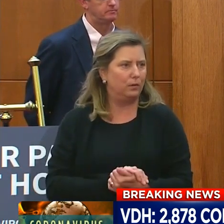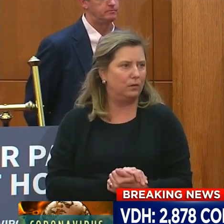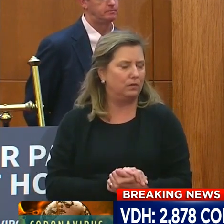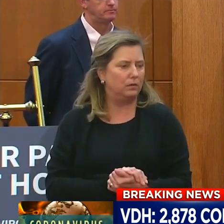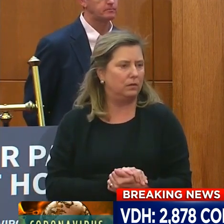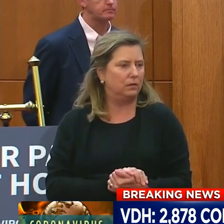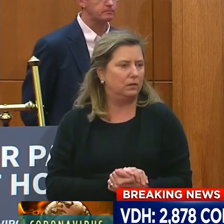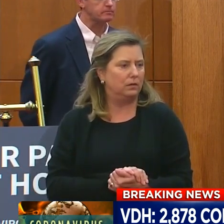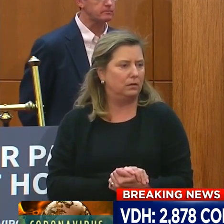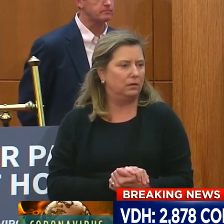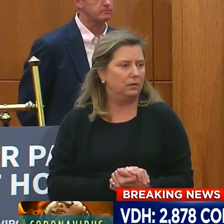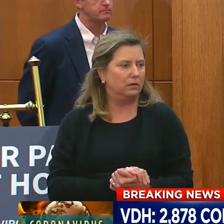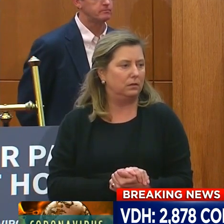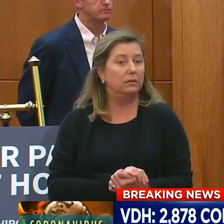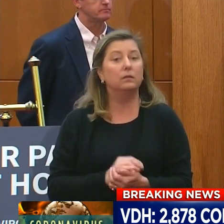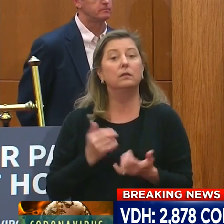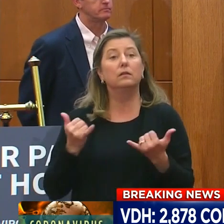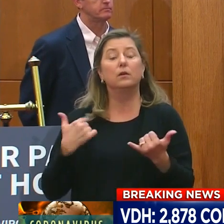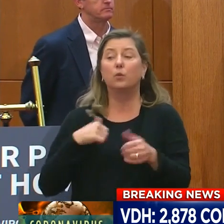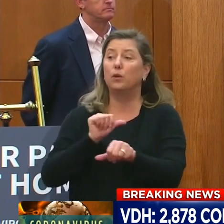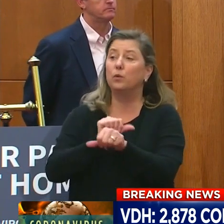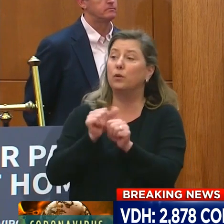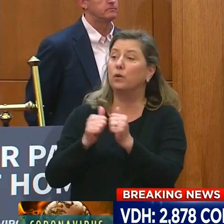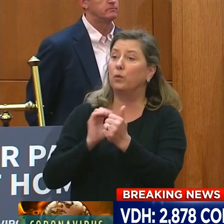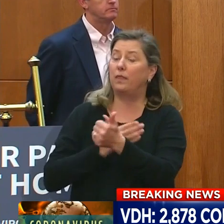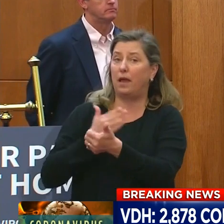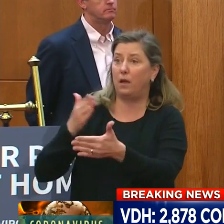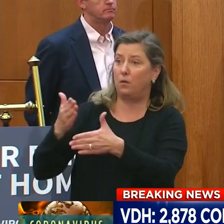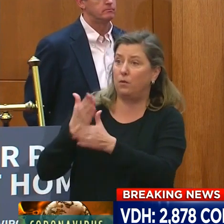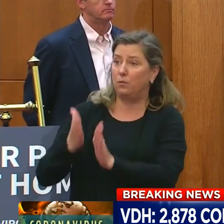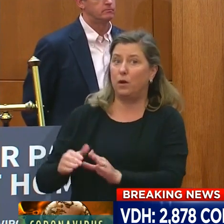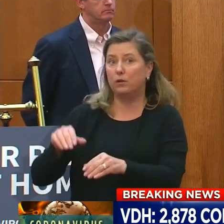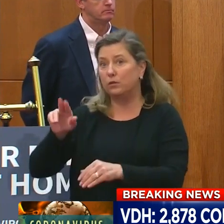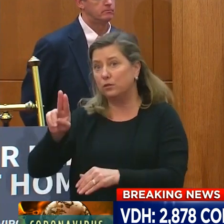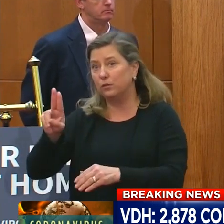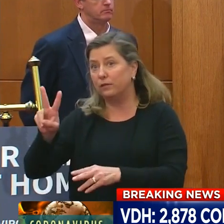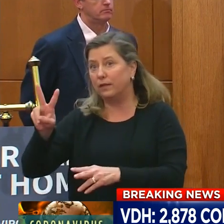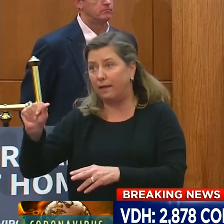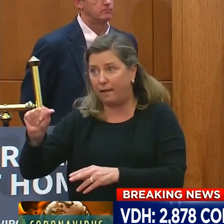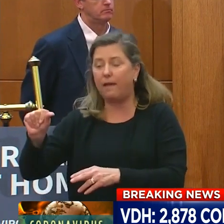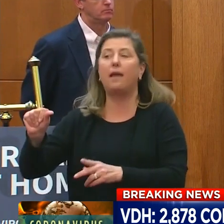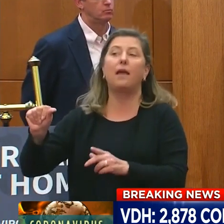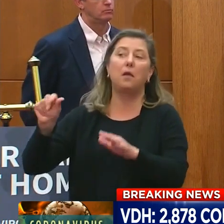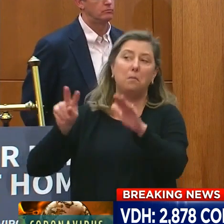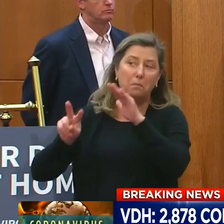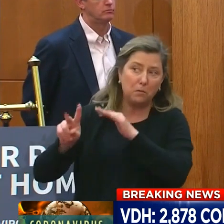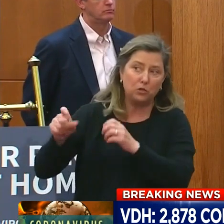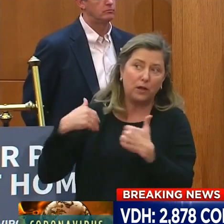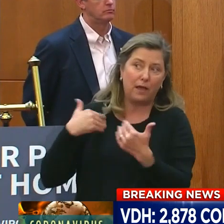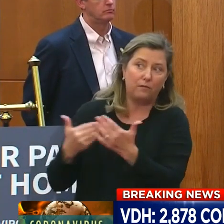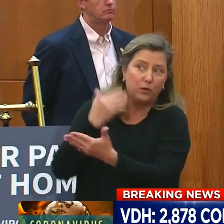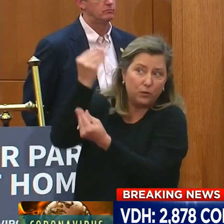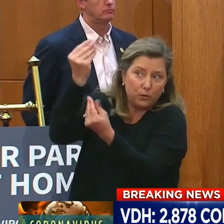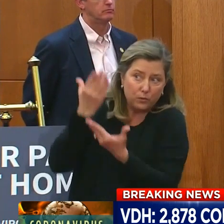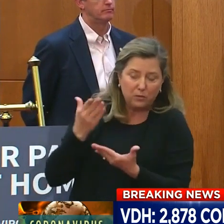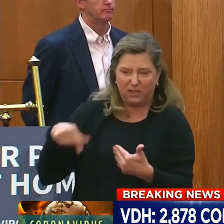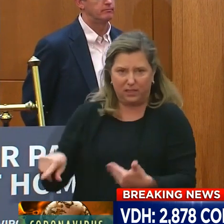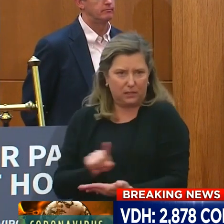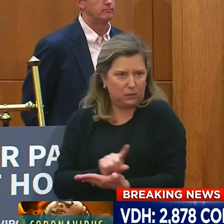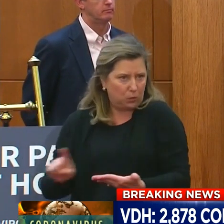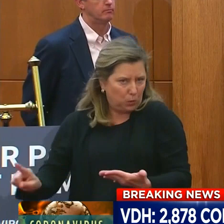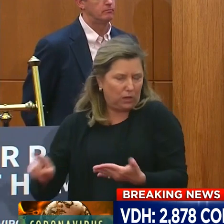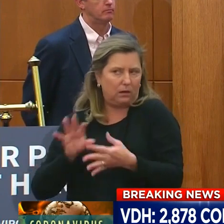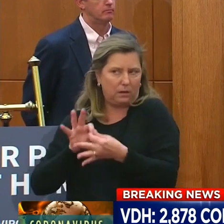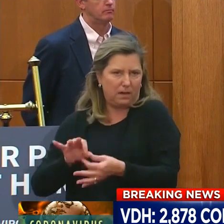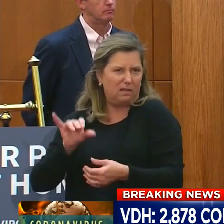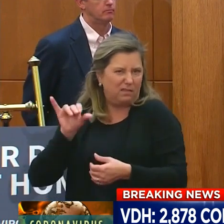are currently working with our partners at UVA and expect to have a new report from them this week on